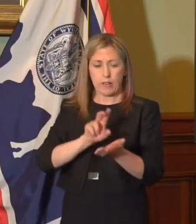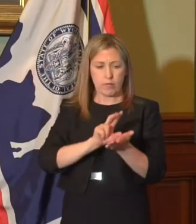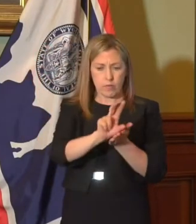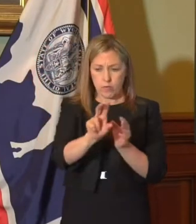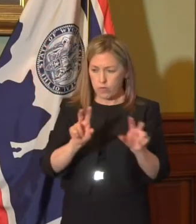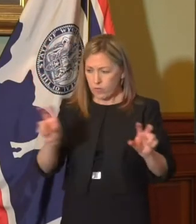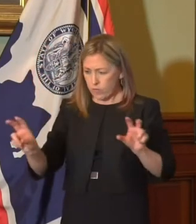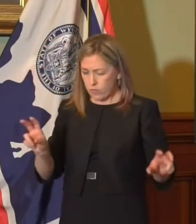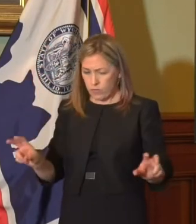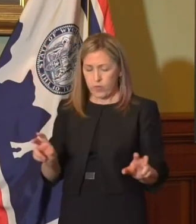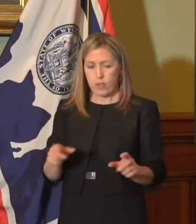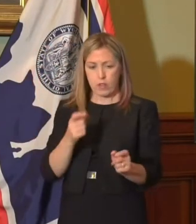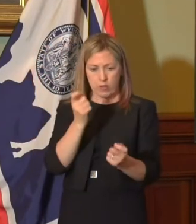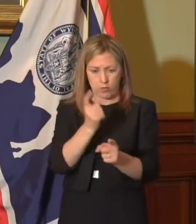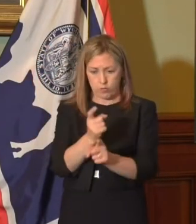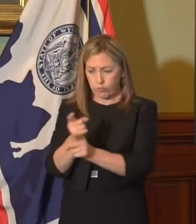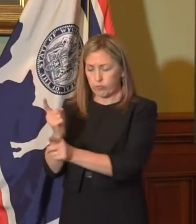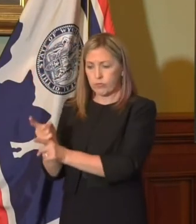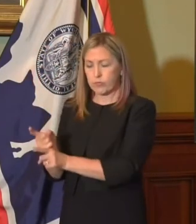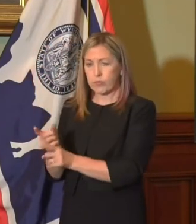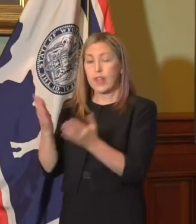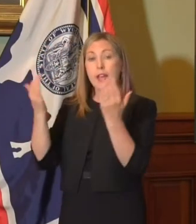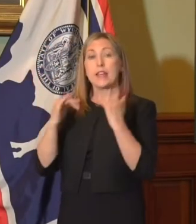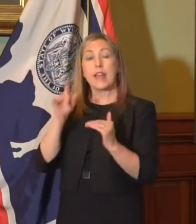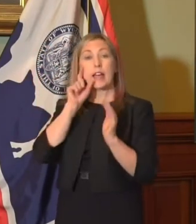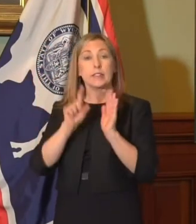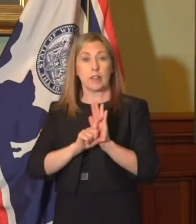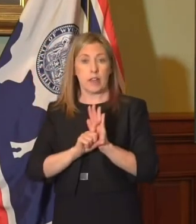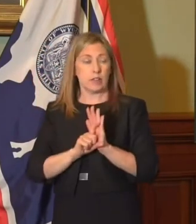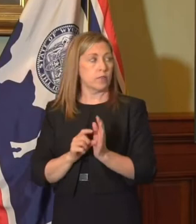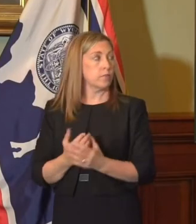to talk about. So the next slide, please.